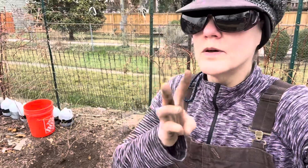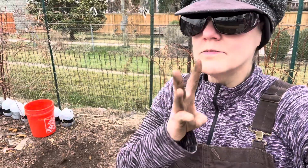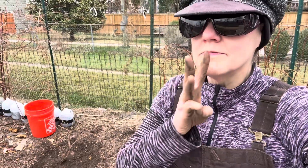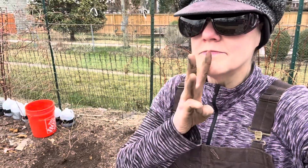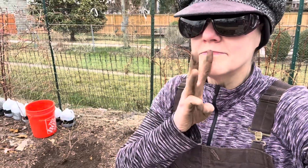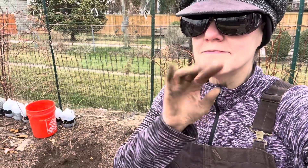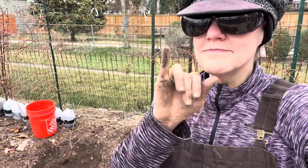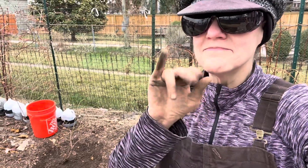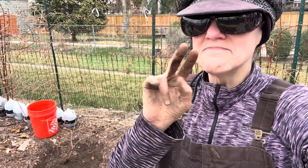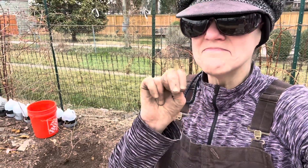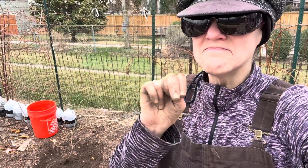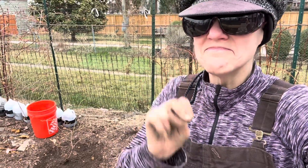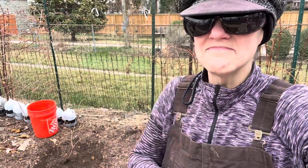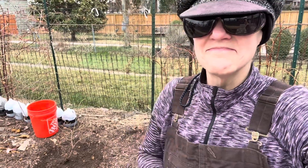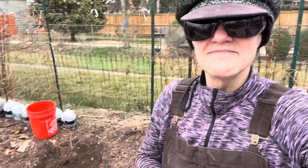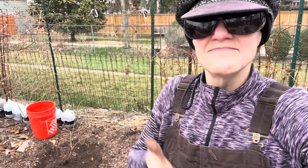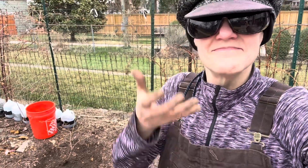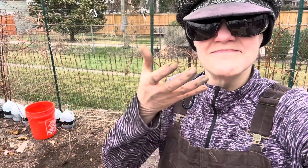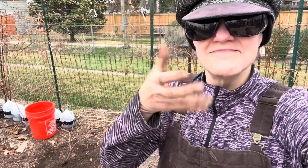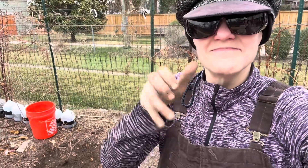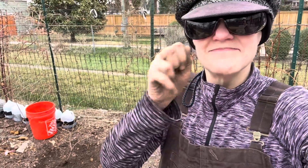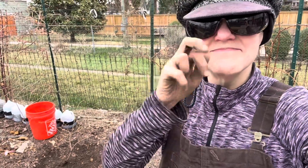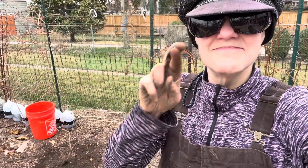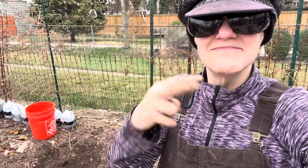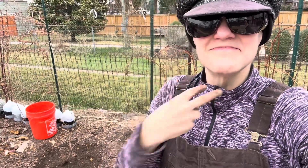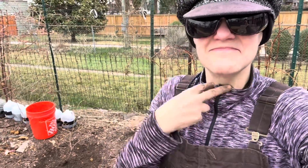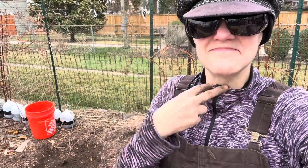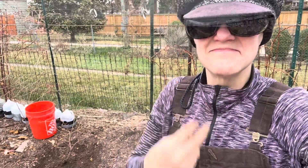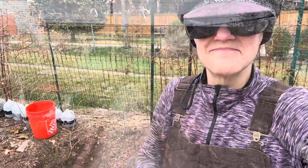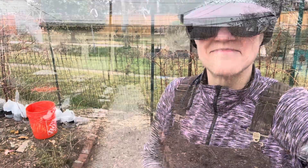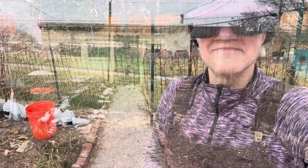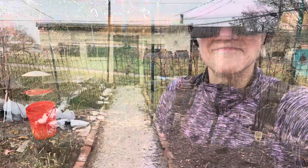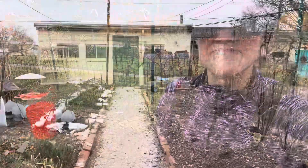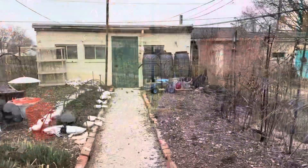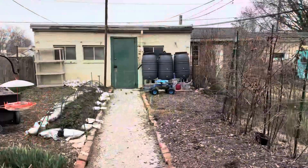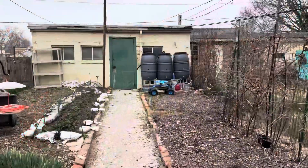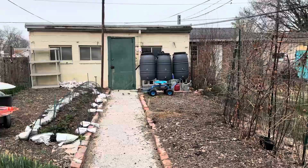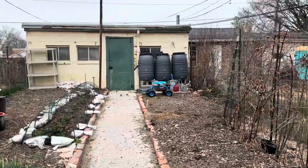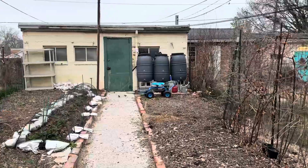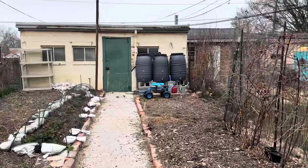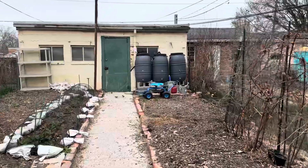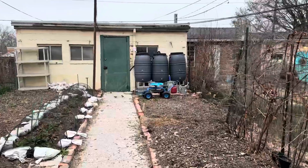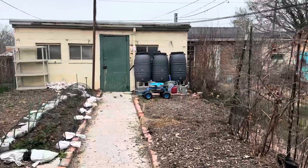I am going to water it in. I don't want any air bubbles to be trapped in the roots.